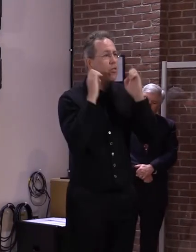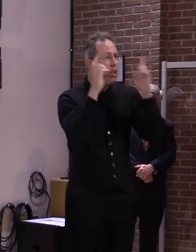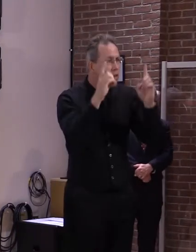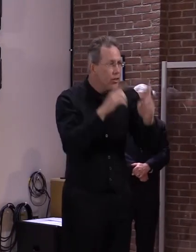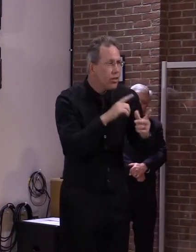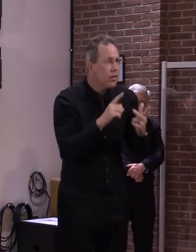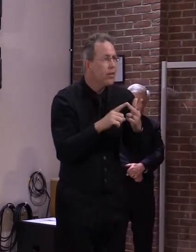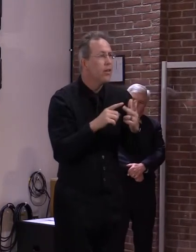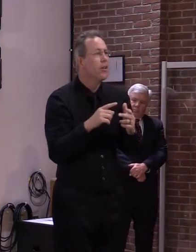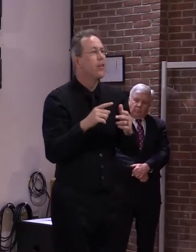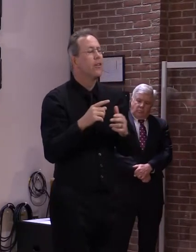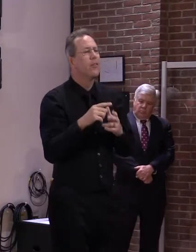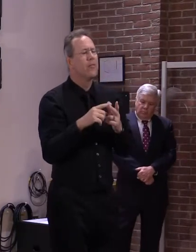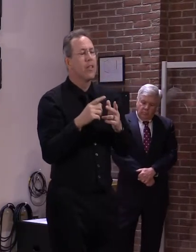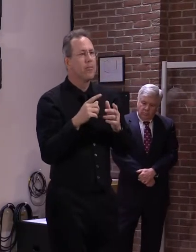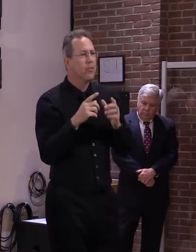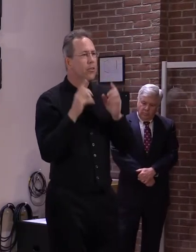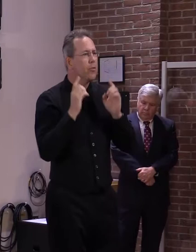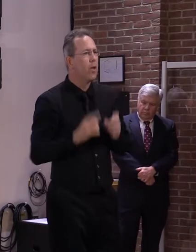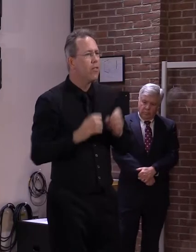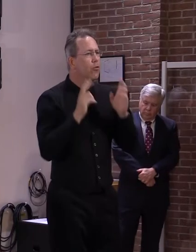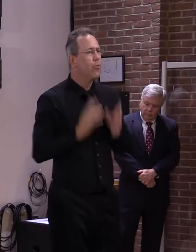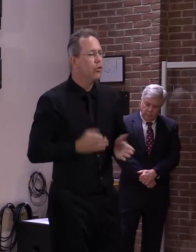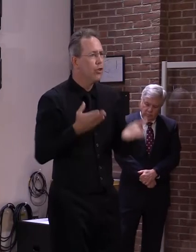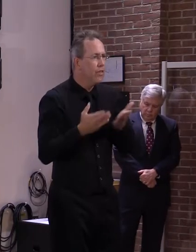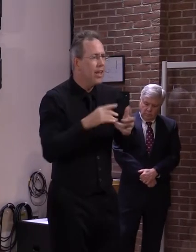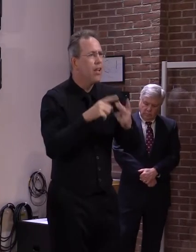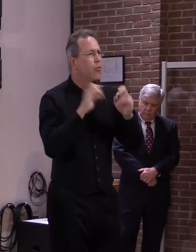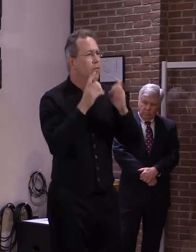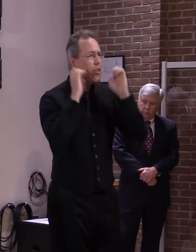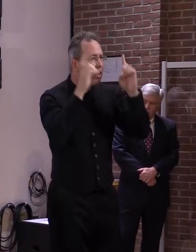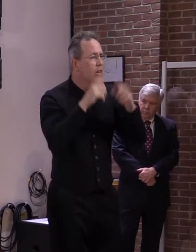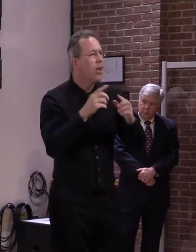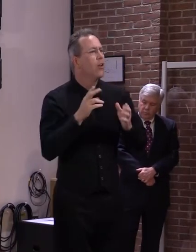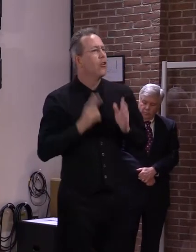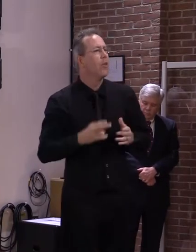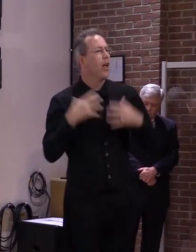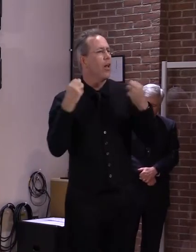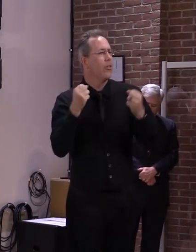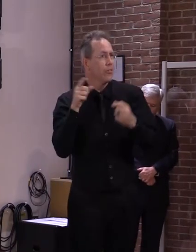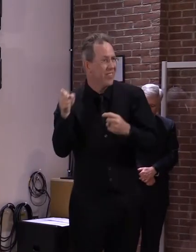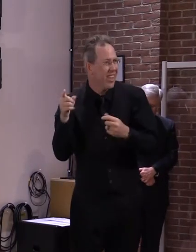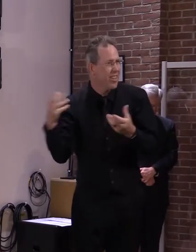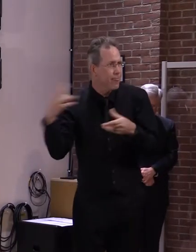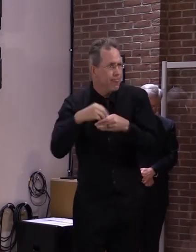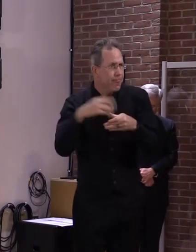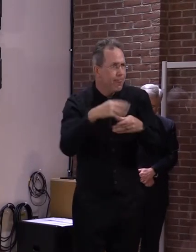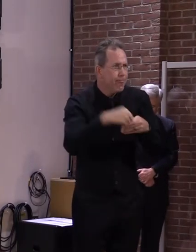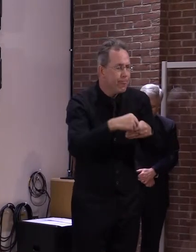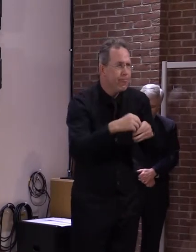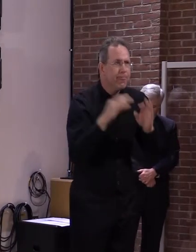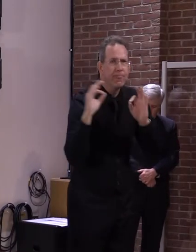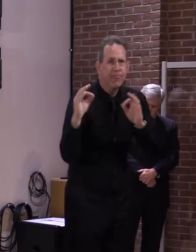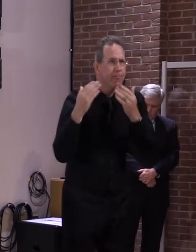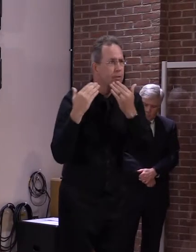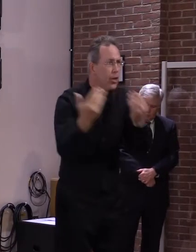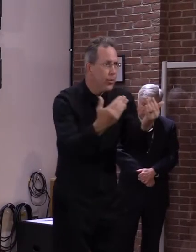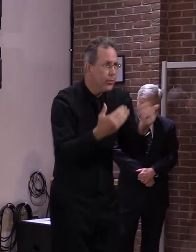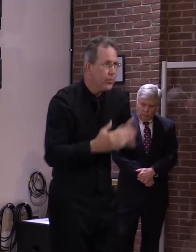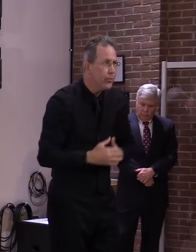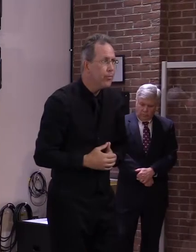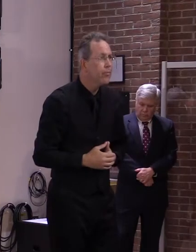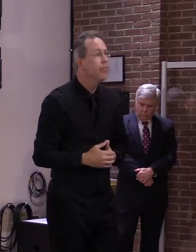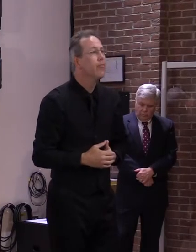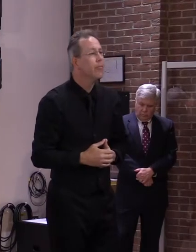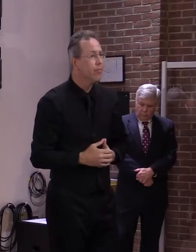from Arlington Memorial High School, and of course, Holly Morehouse and her team at Vermont After School. And